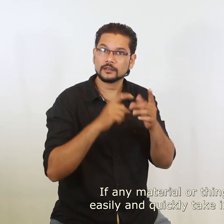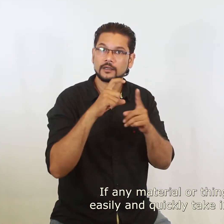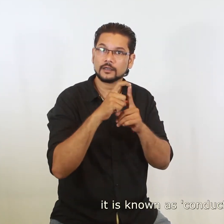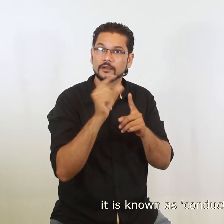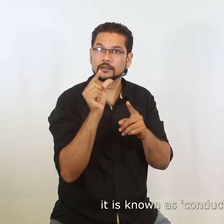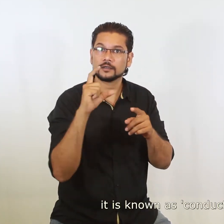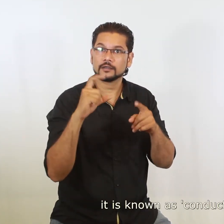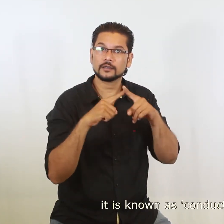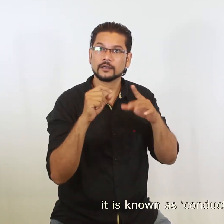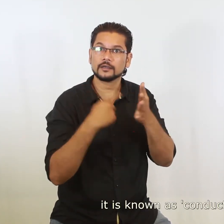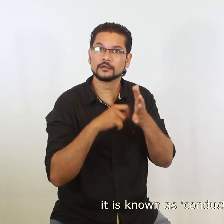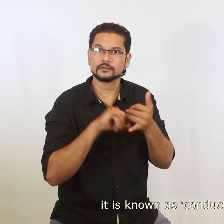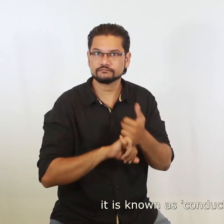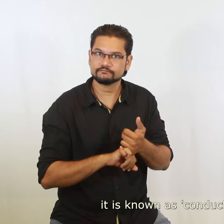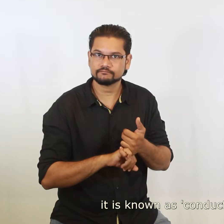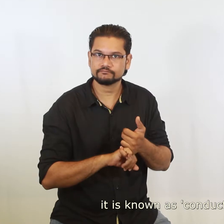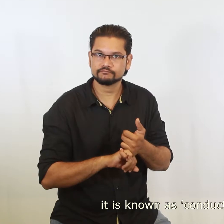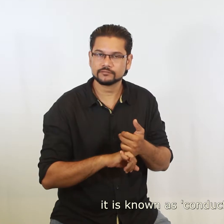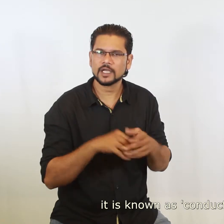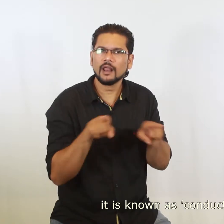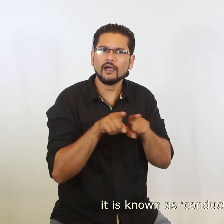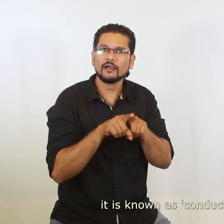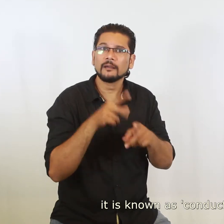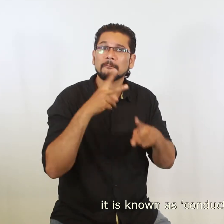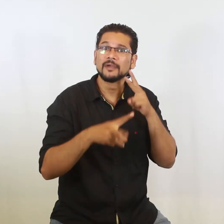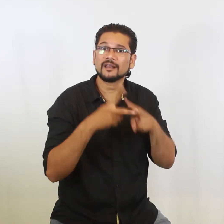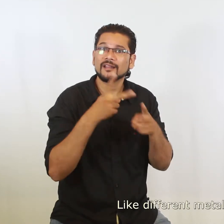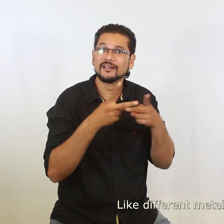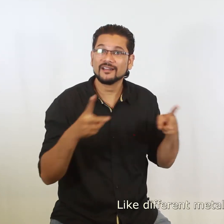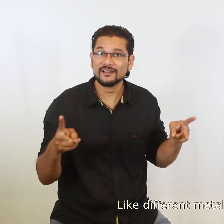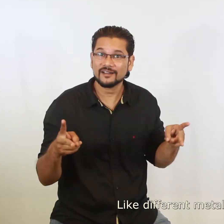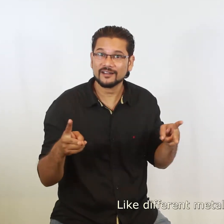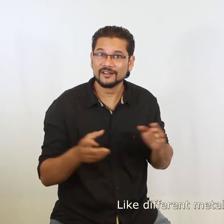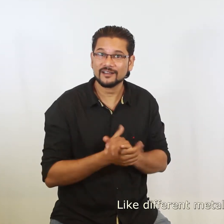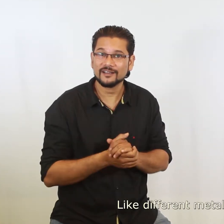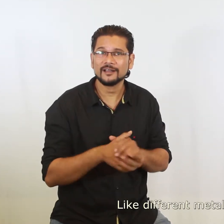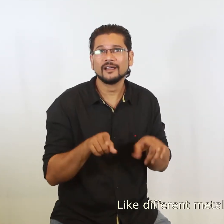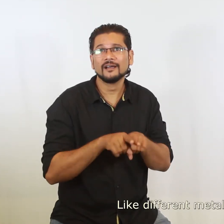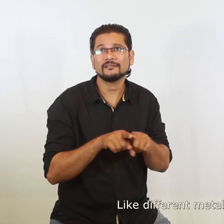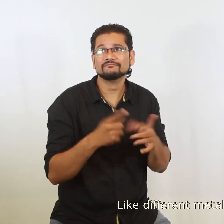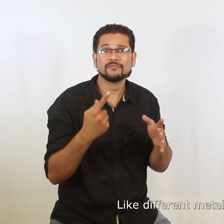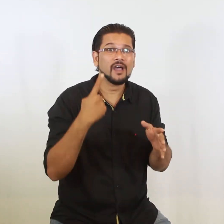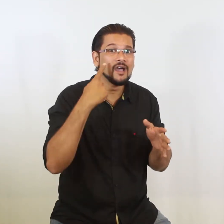it is known as conductor. Like different metals, like iron,